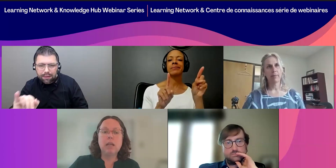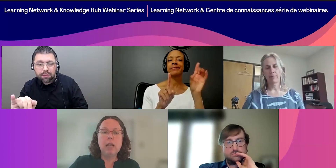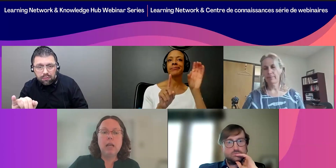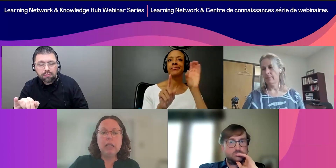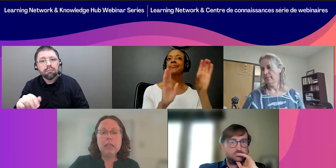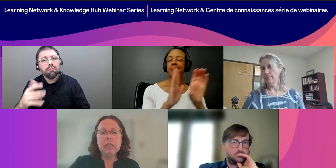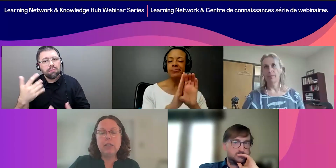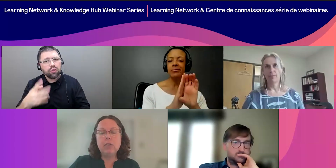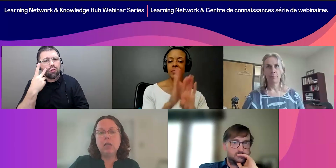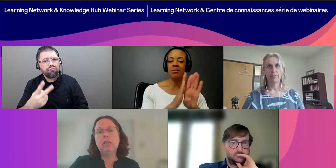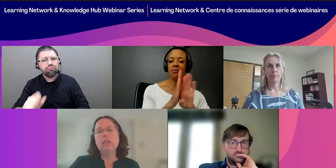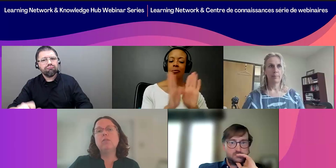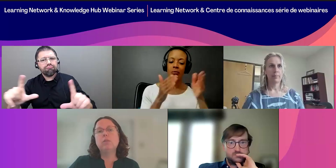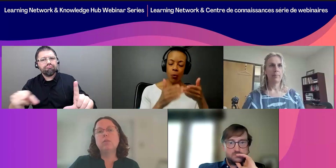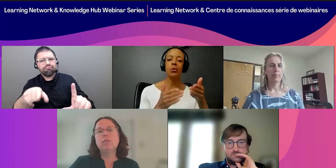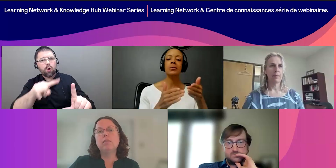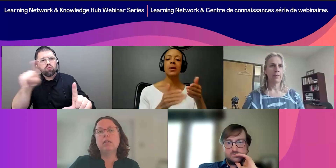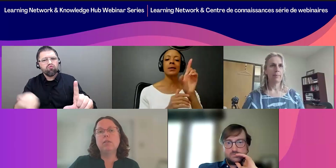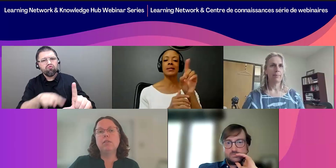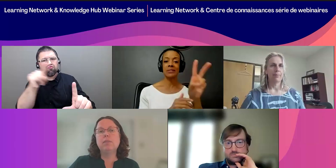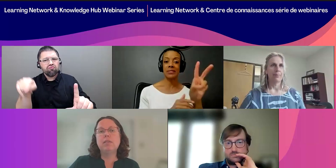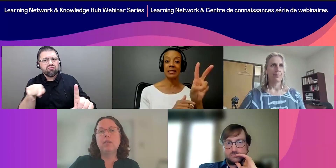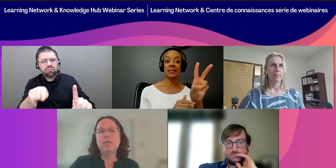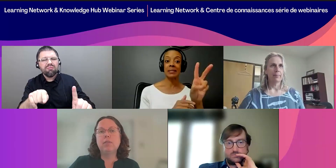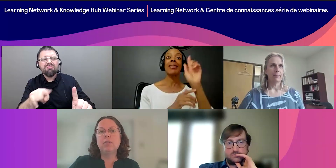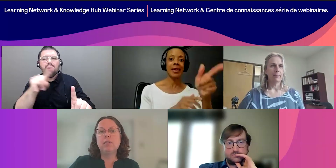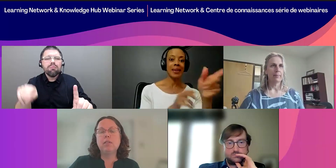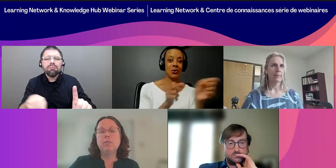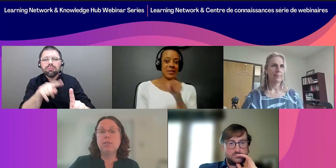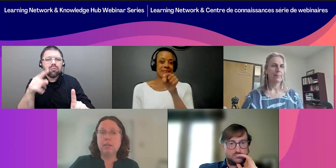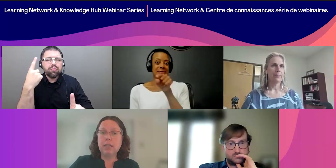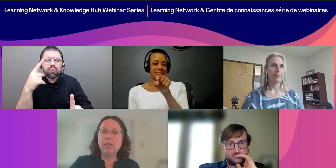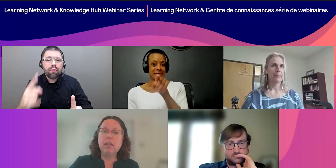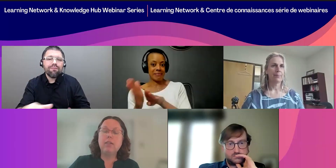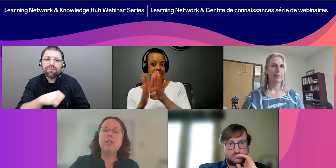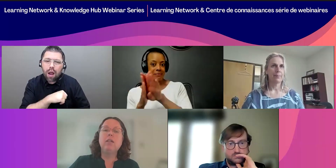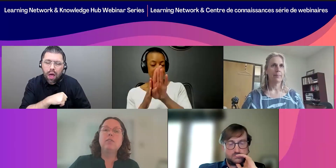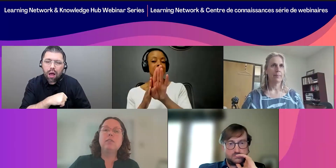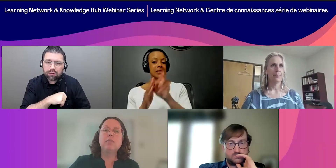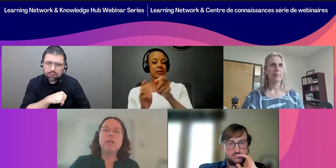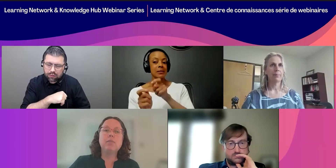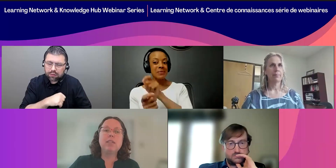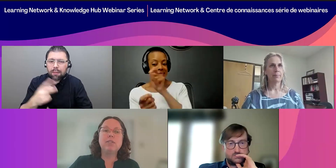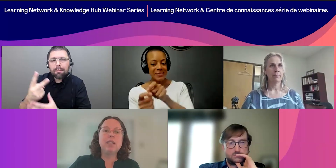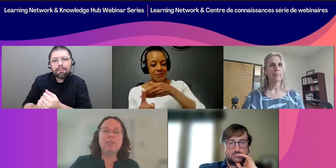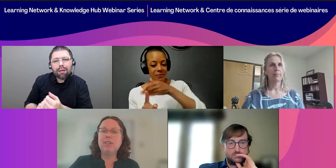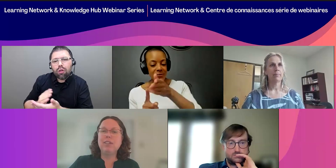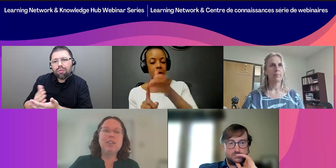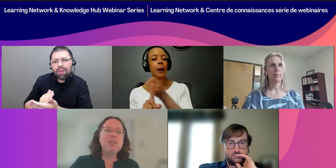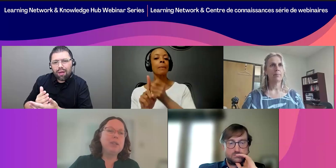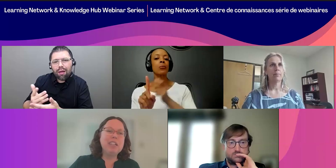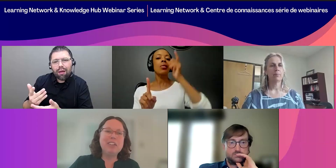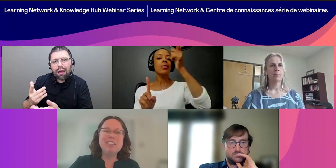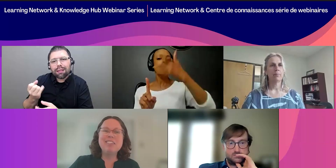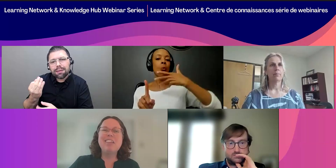domestic violence. And then later on, this one was developed specifically focused on abuse in later life. So sometimes I don't have